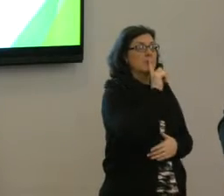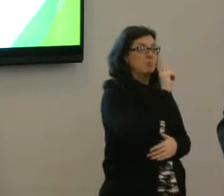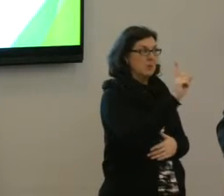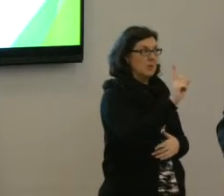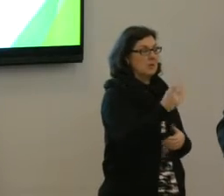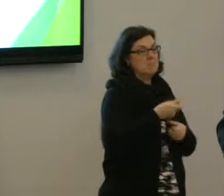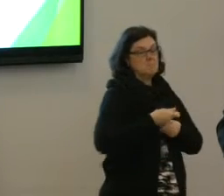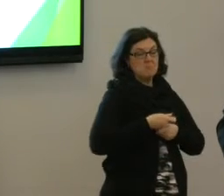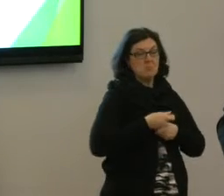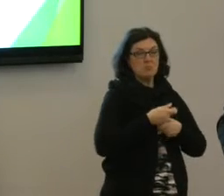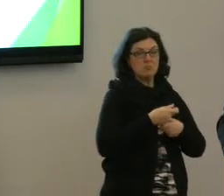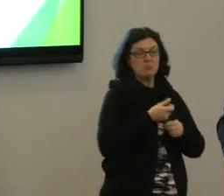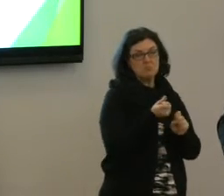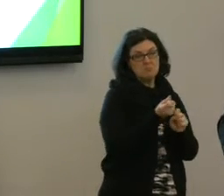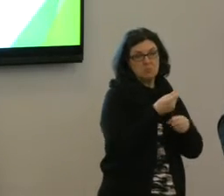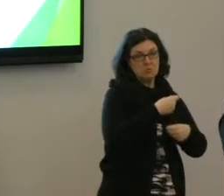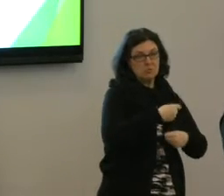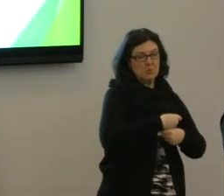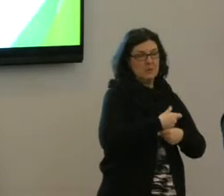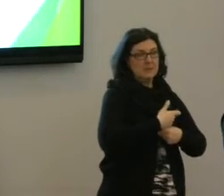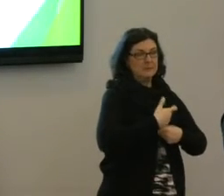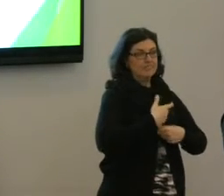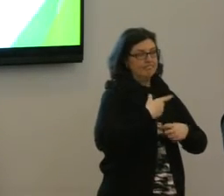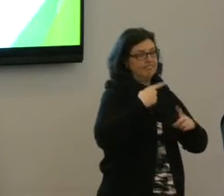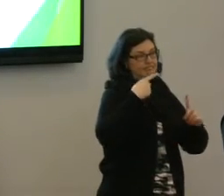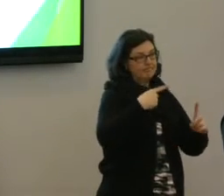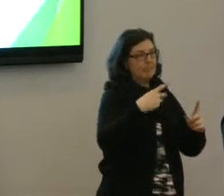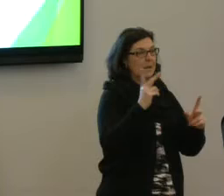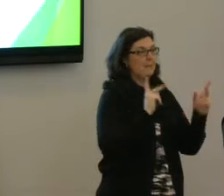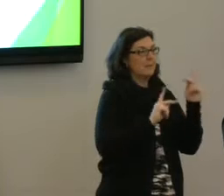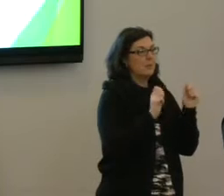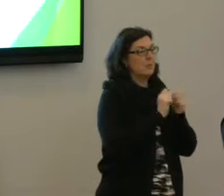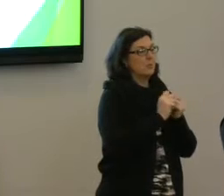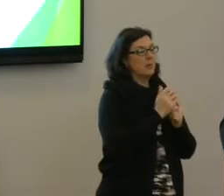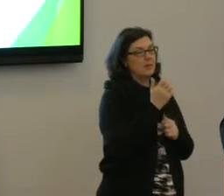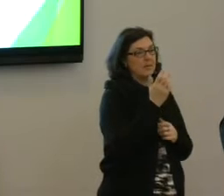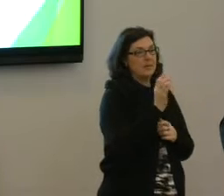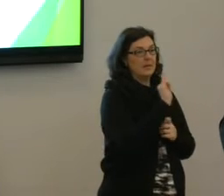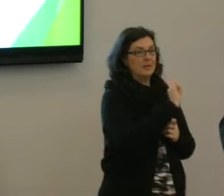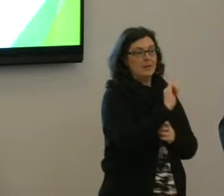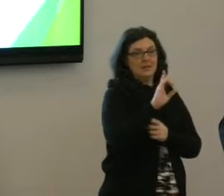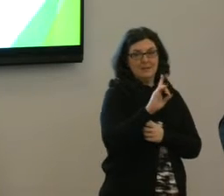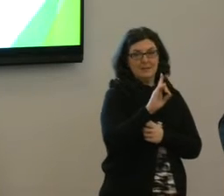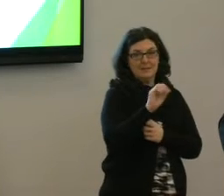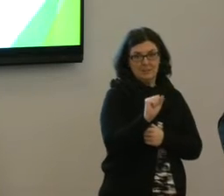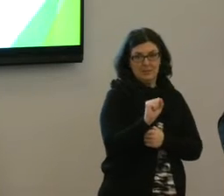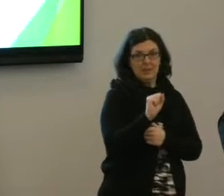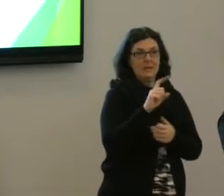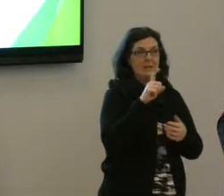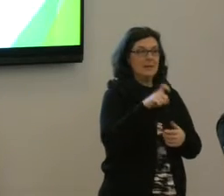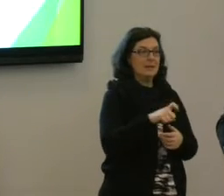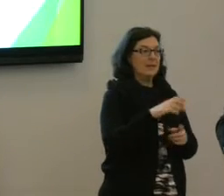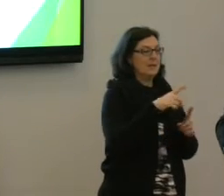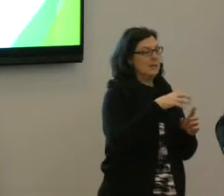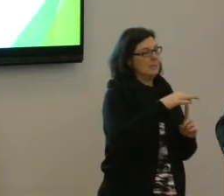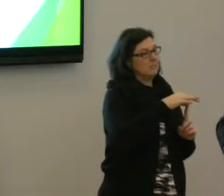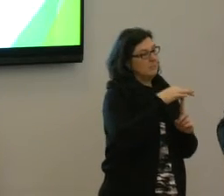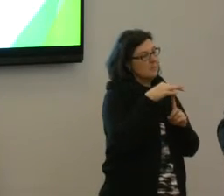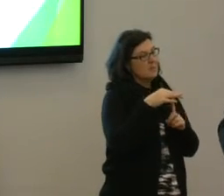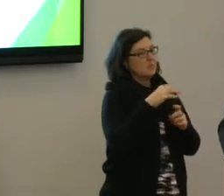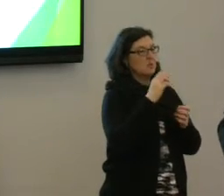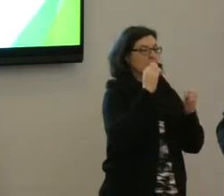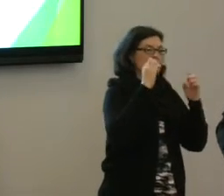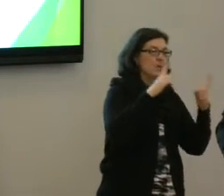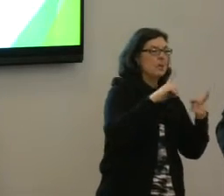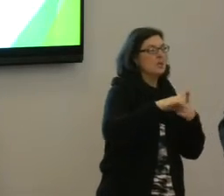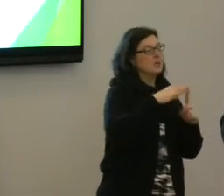inadvertently created, which is people with intellectual disabilities need all kinds of special ed, special